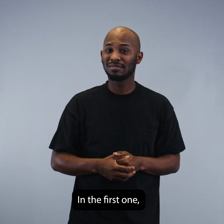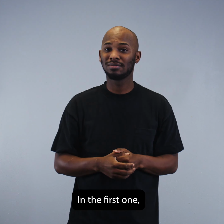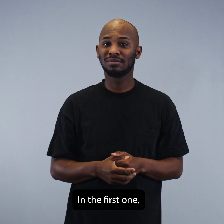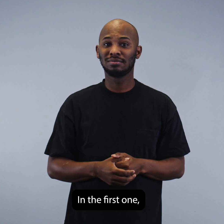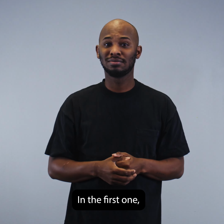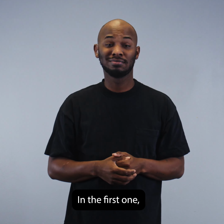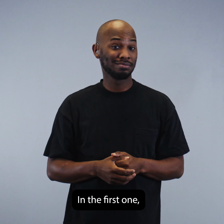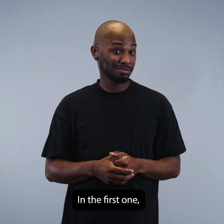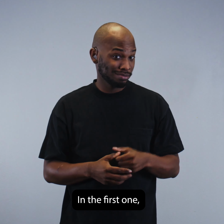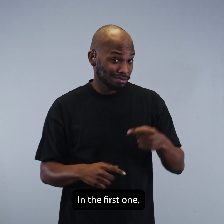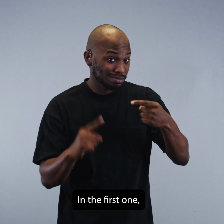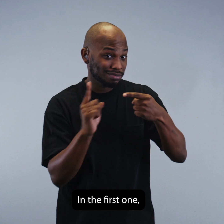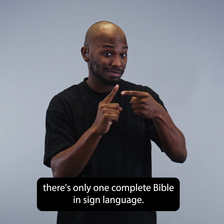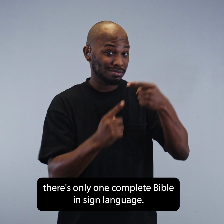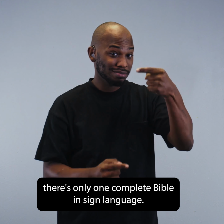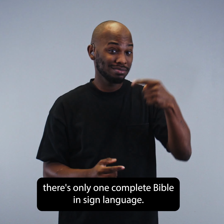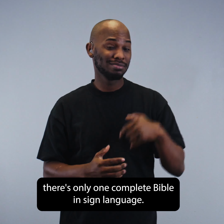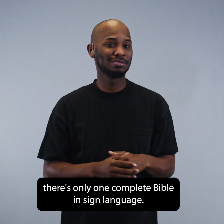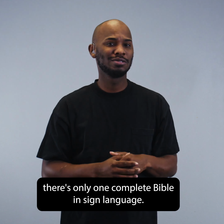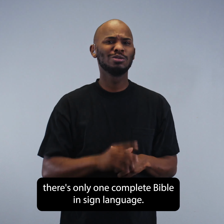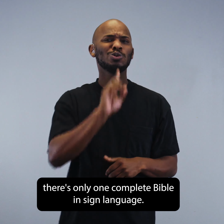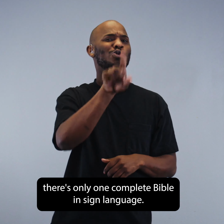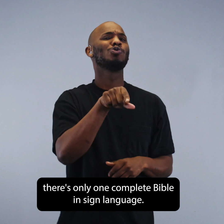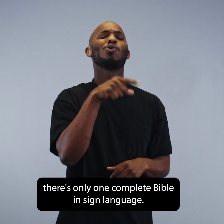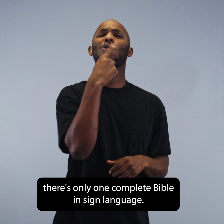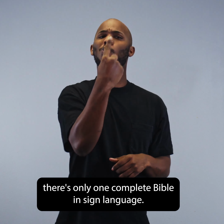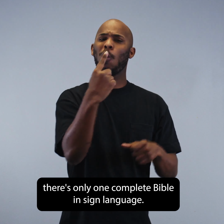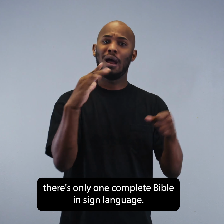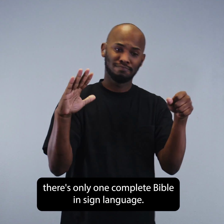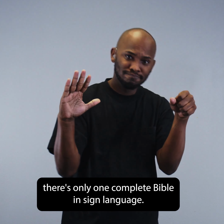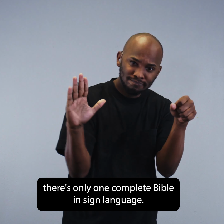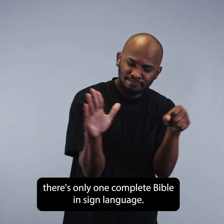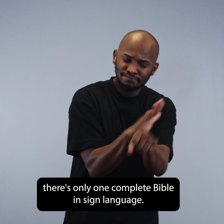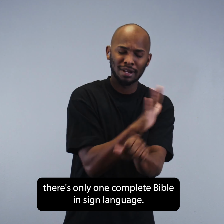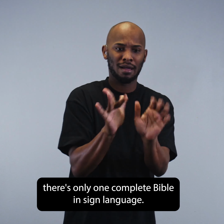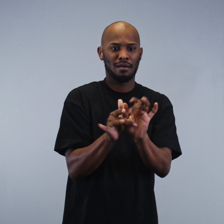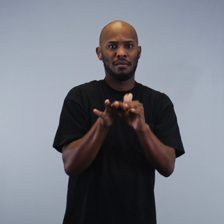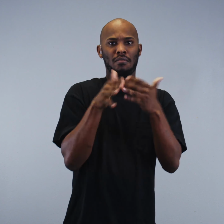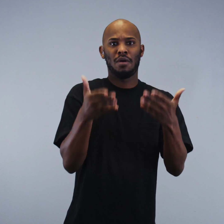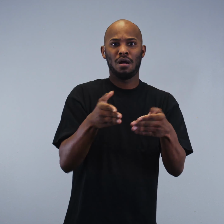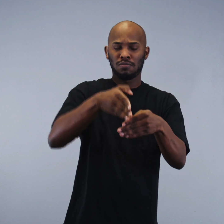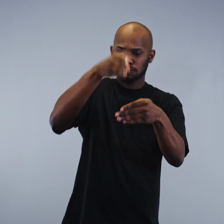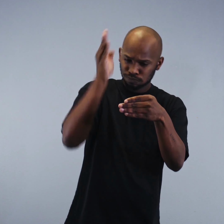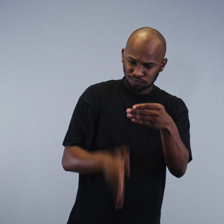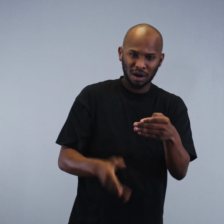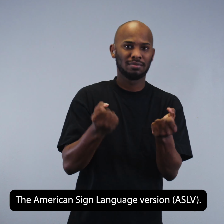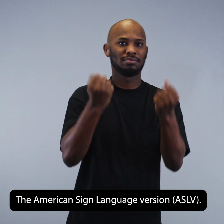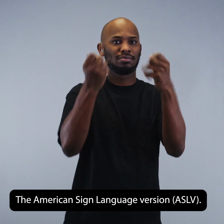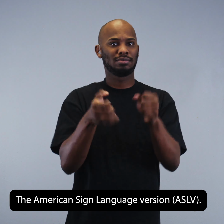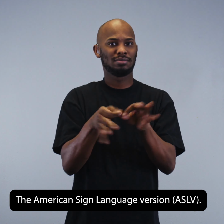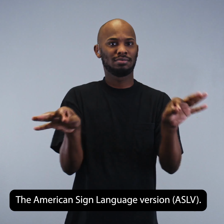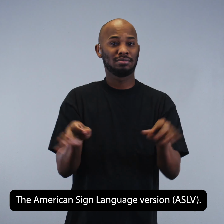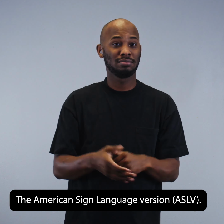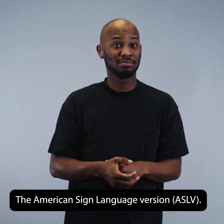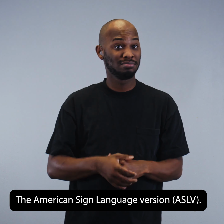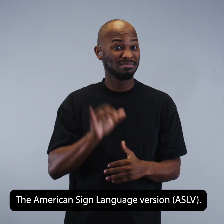In the first one, there's only one complete Bible in sign language, the American Sign